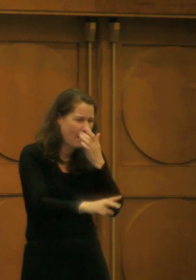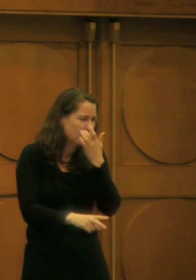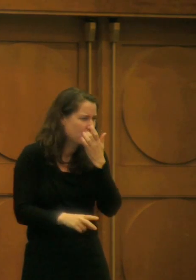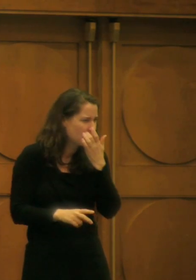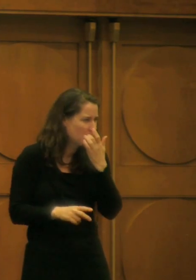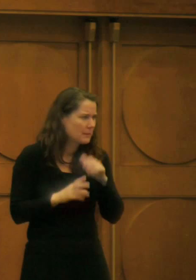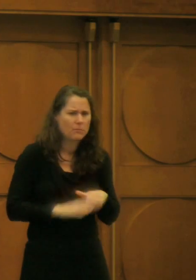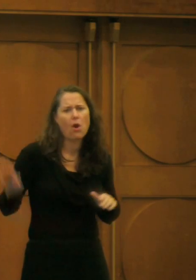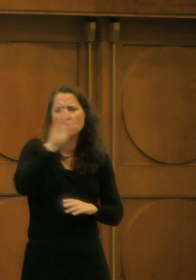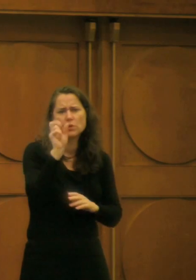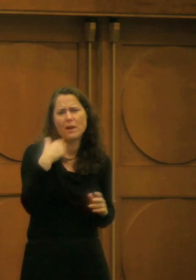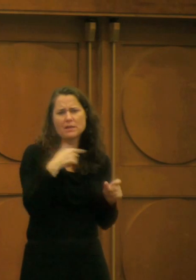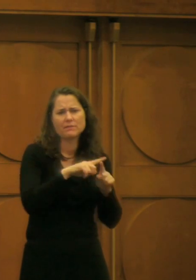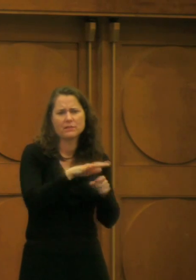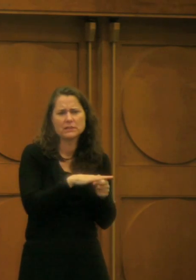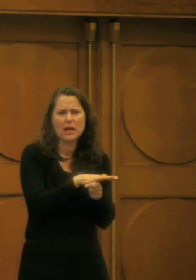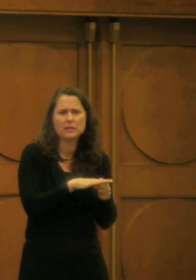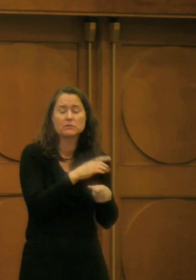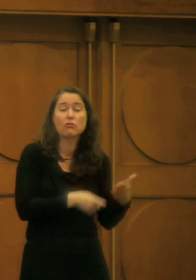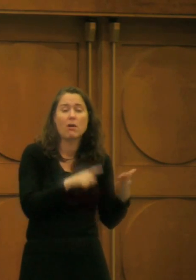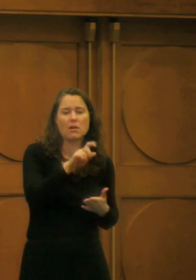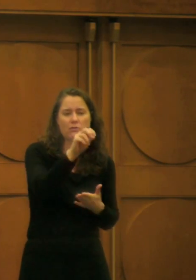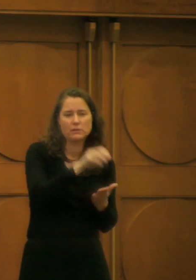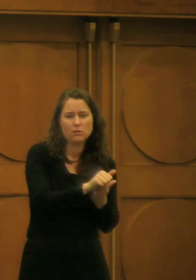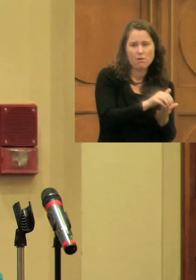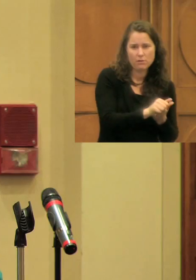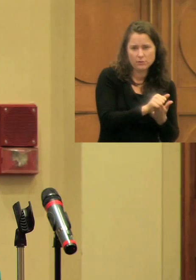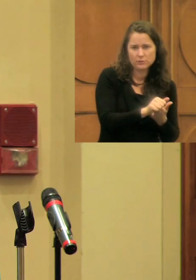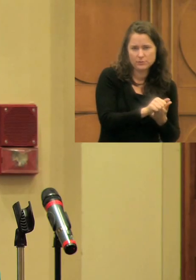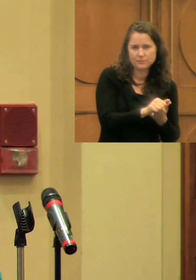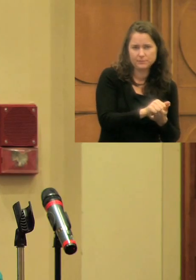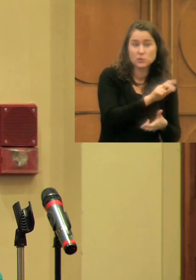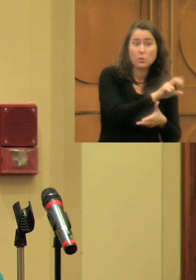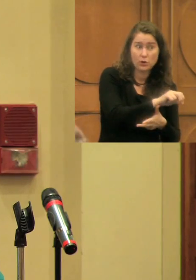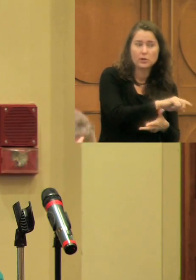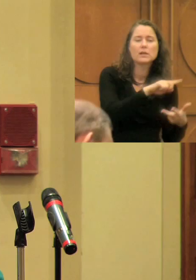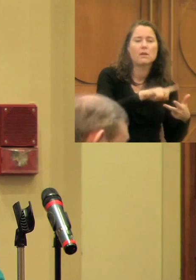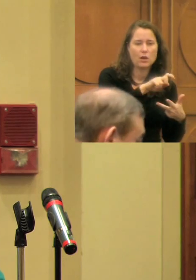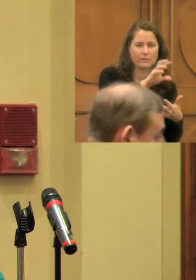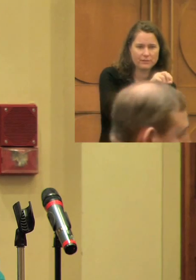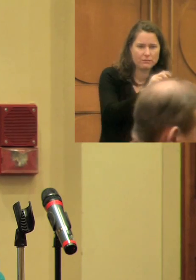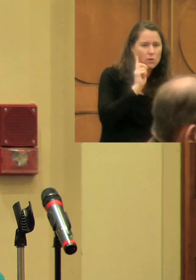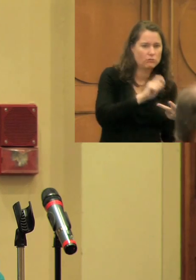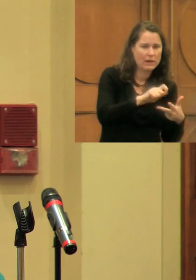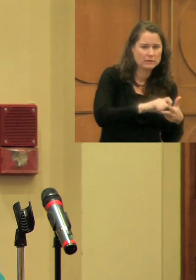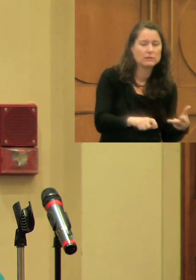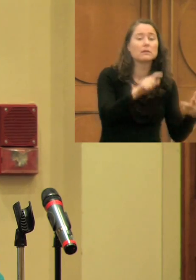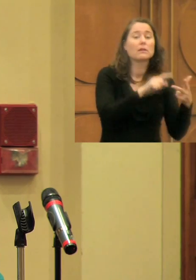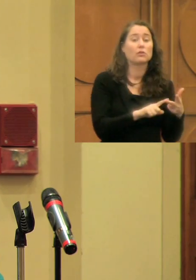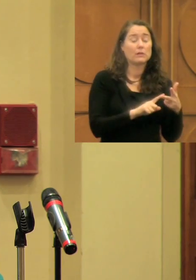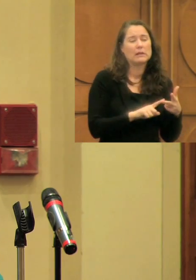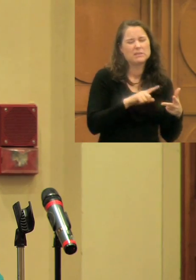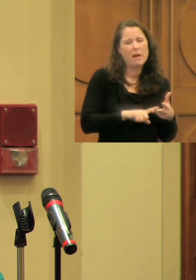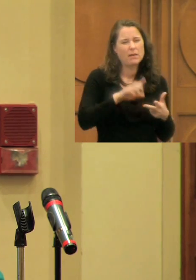all across the United States, and the cost is $150. Then step 3, depending on your non-English